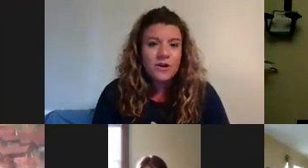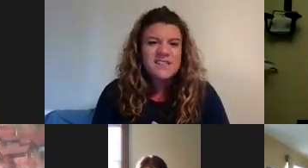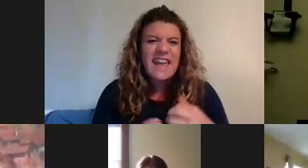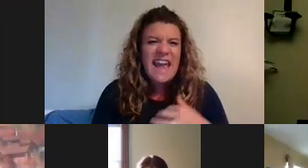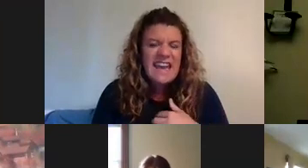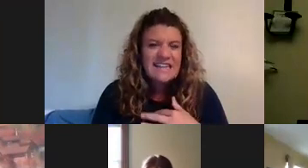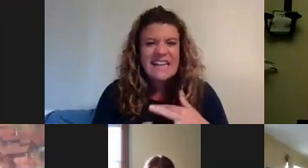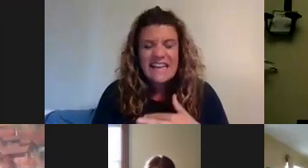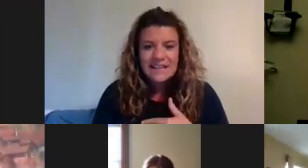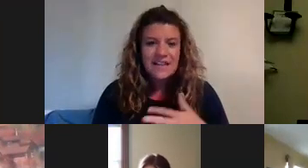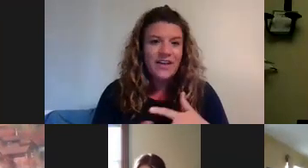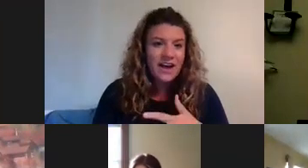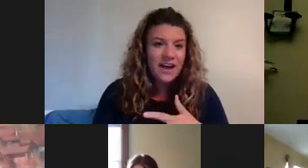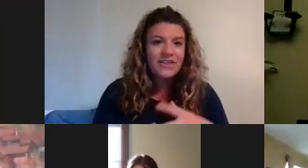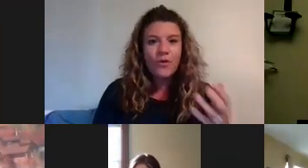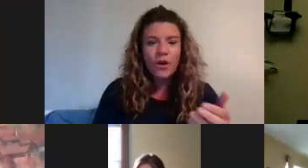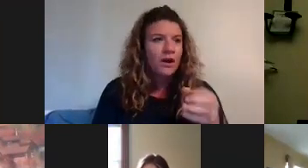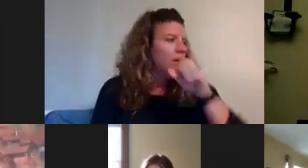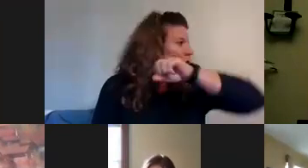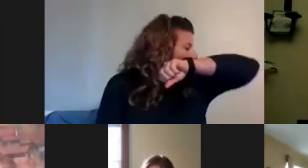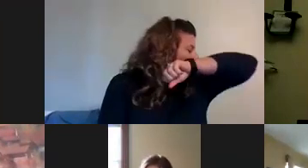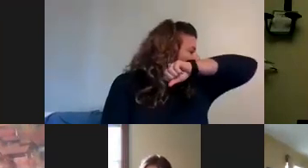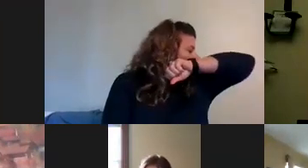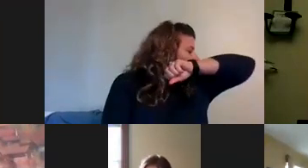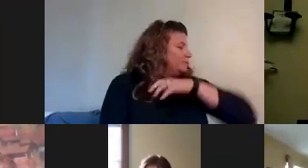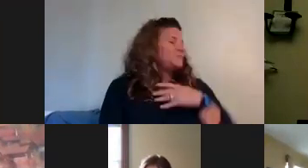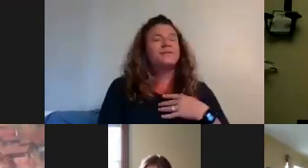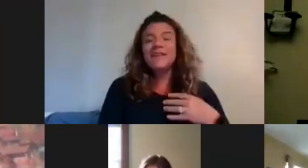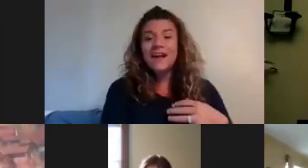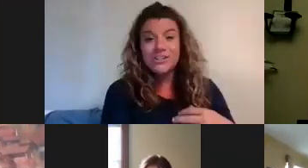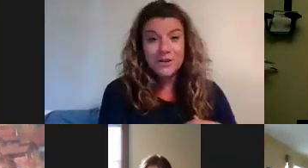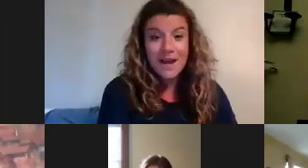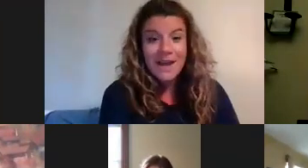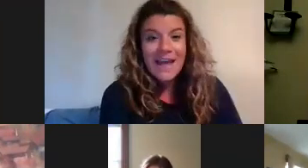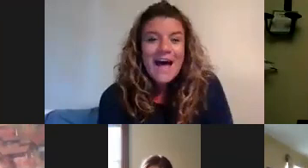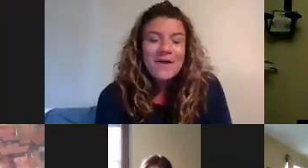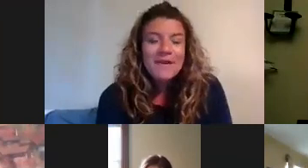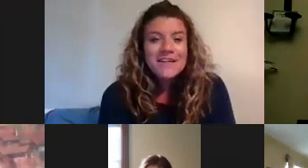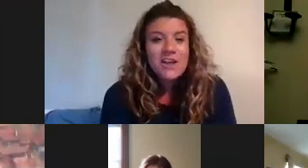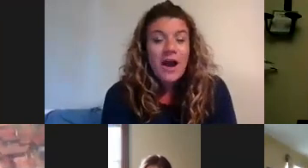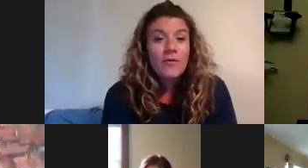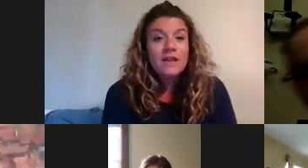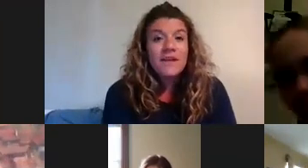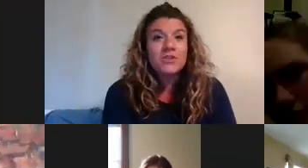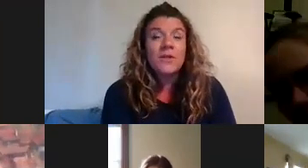like and is and the and for. I got choked up. So I wanted to make sure that you